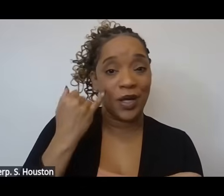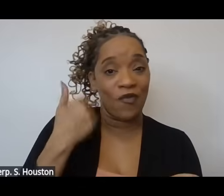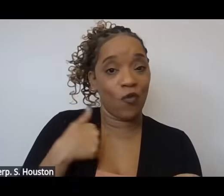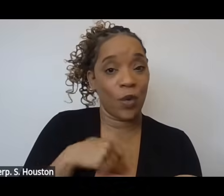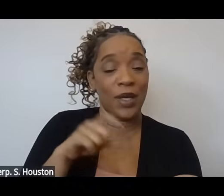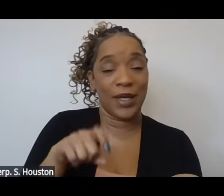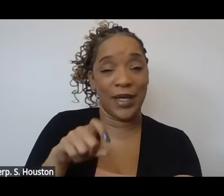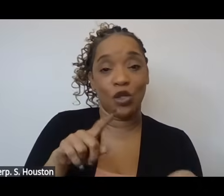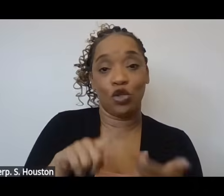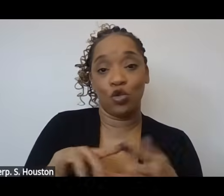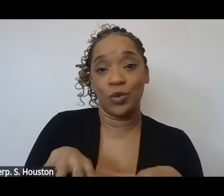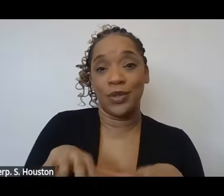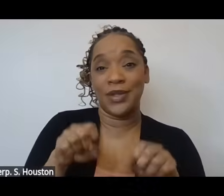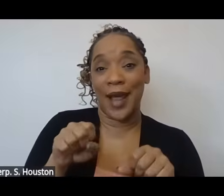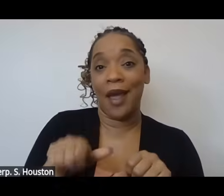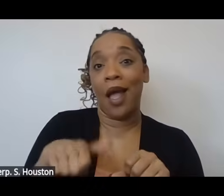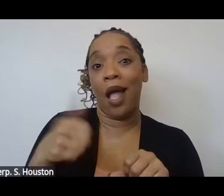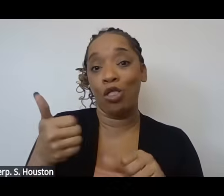them.